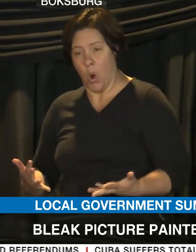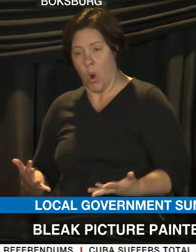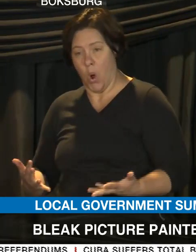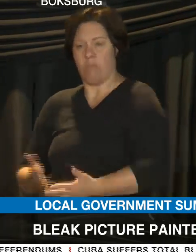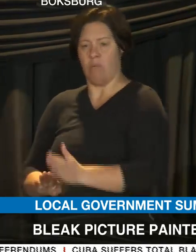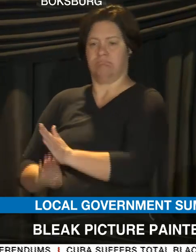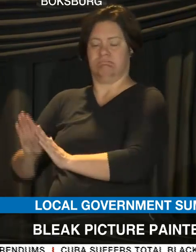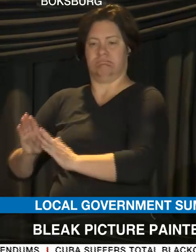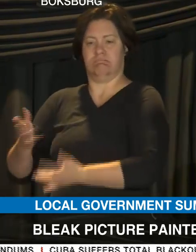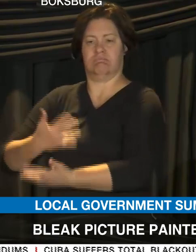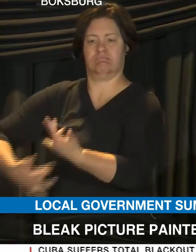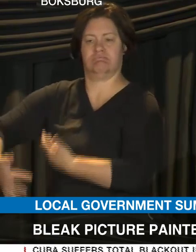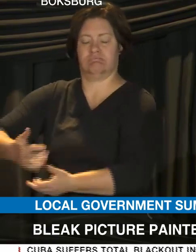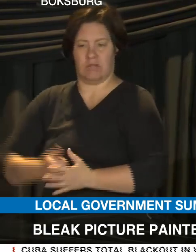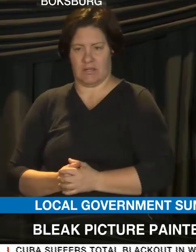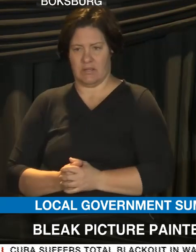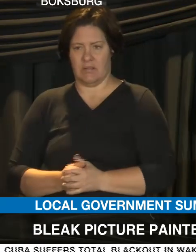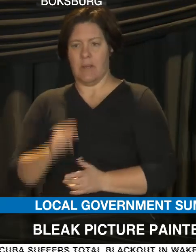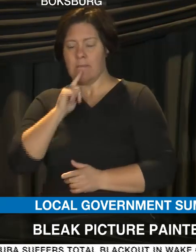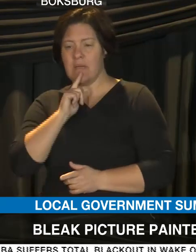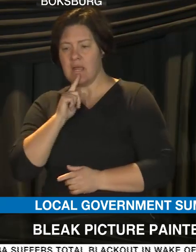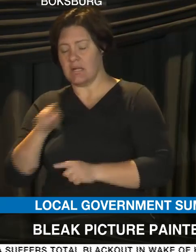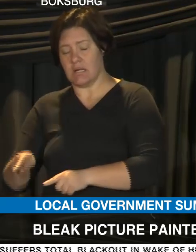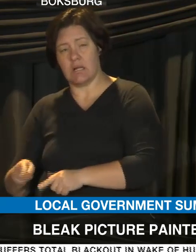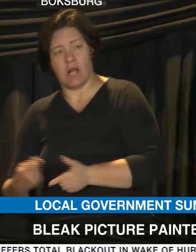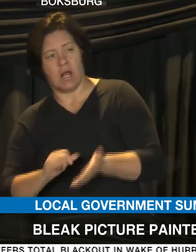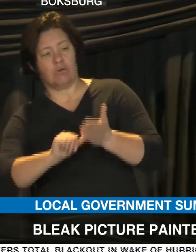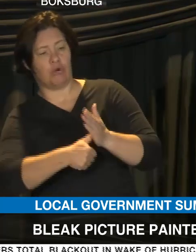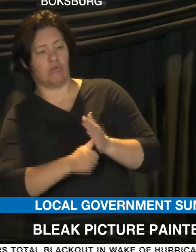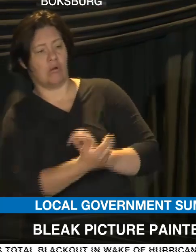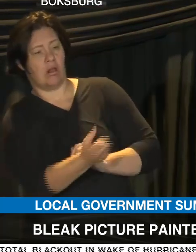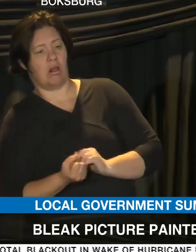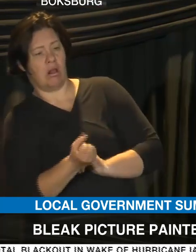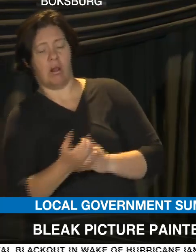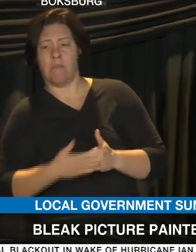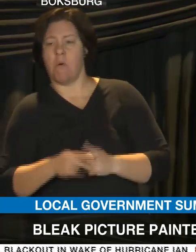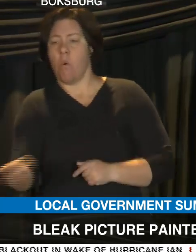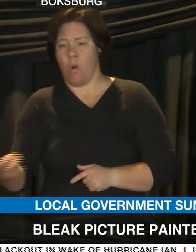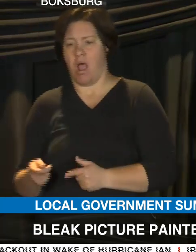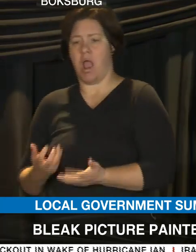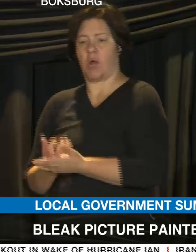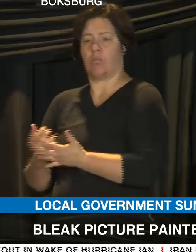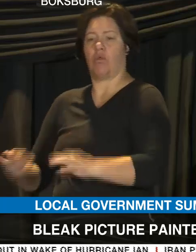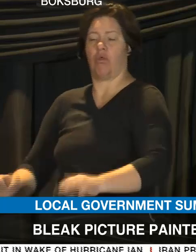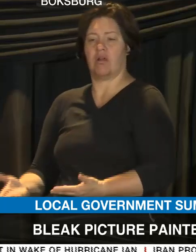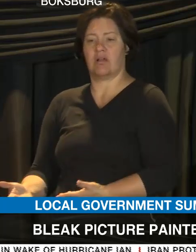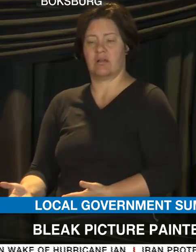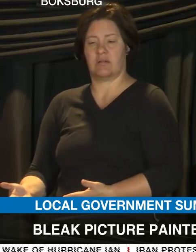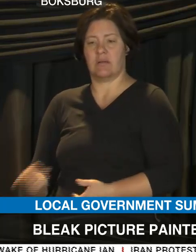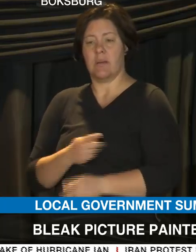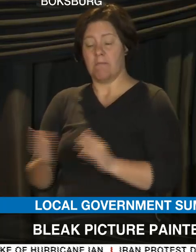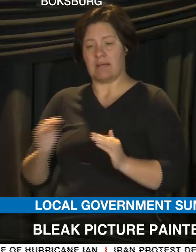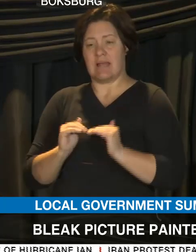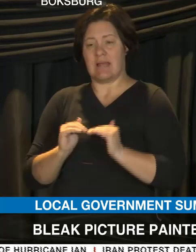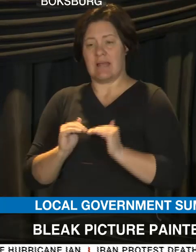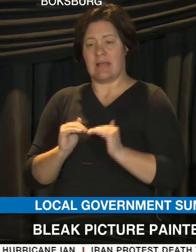municipalities less dependent on grants, although, of course, the equitable grant, as